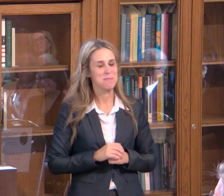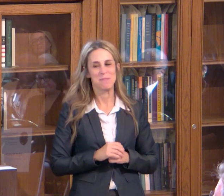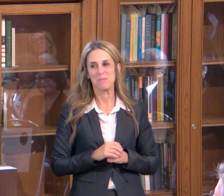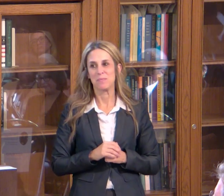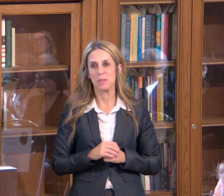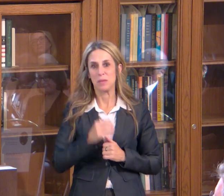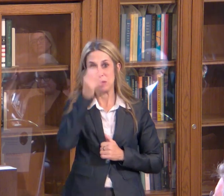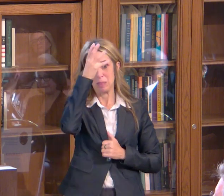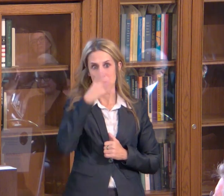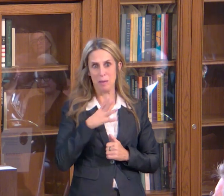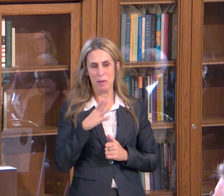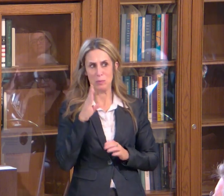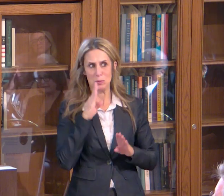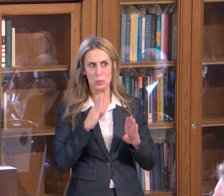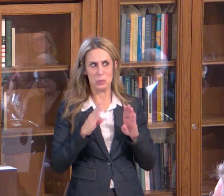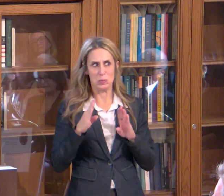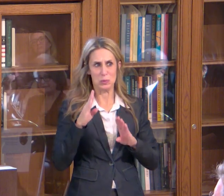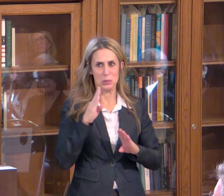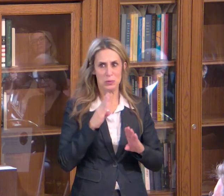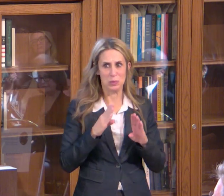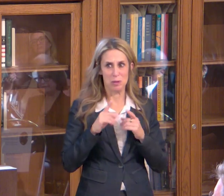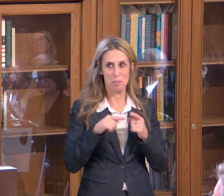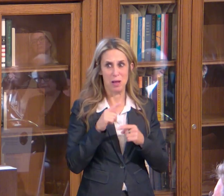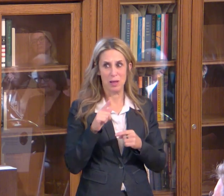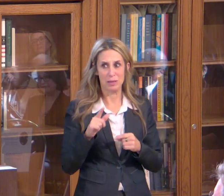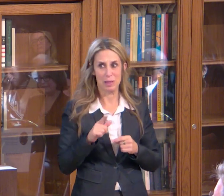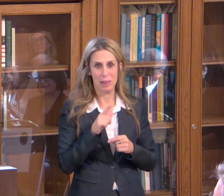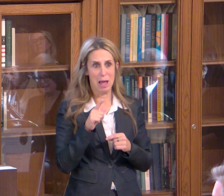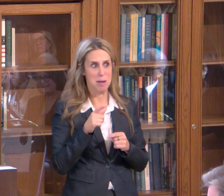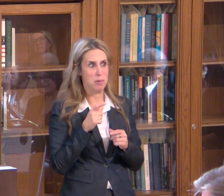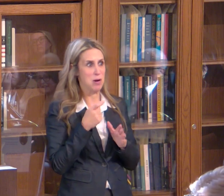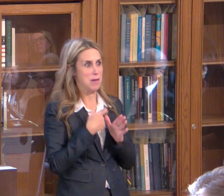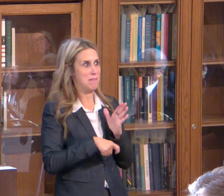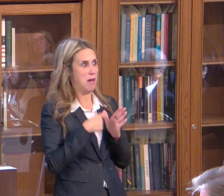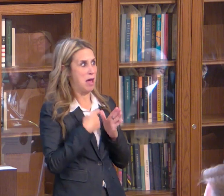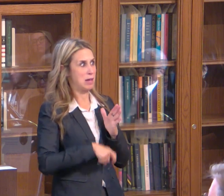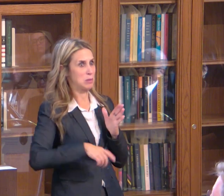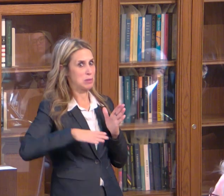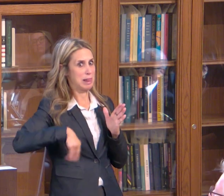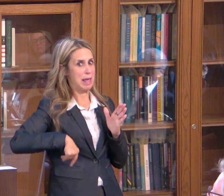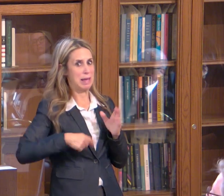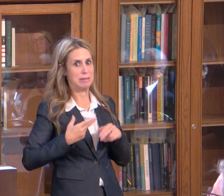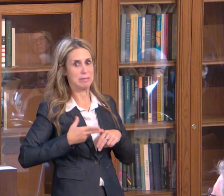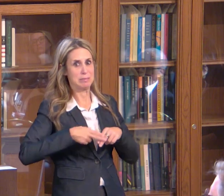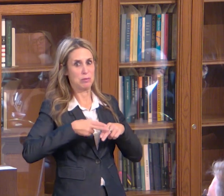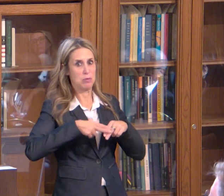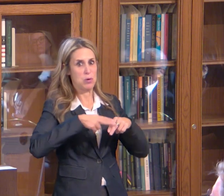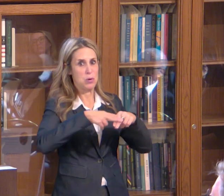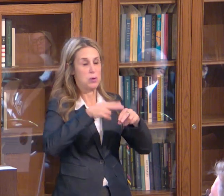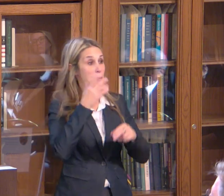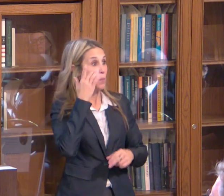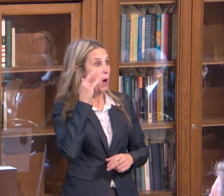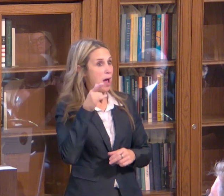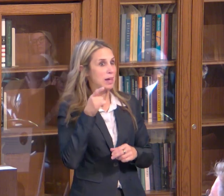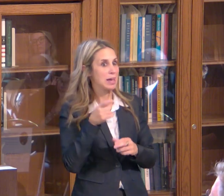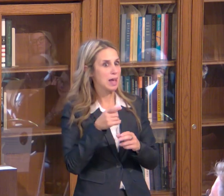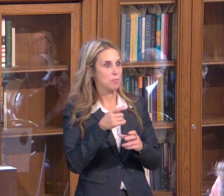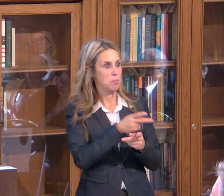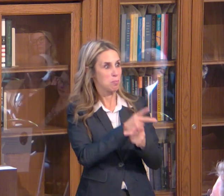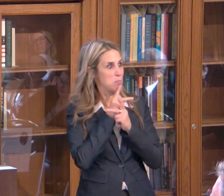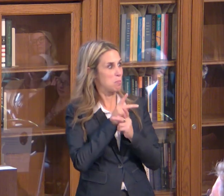bit worried about the library finds that might occre because he had taken it